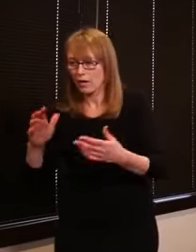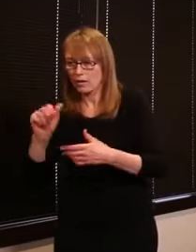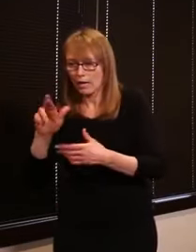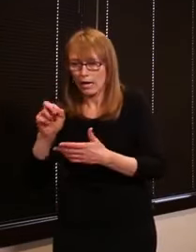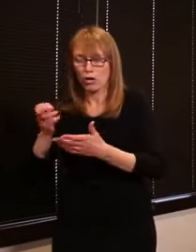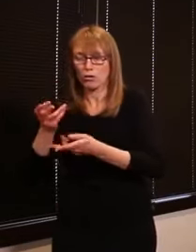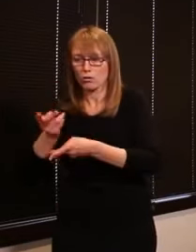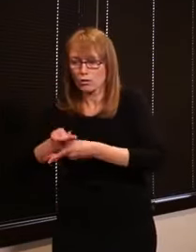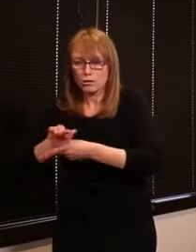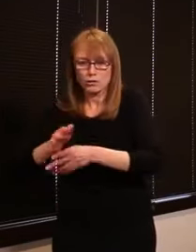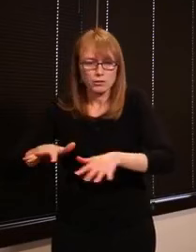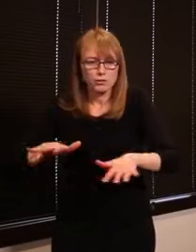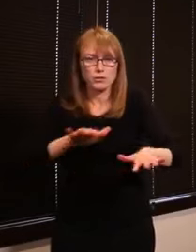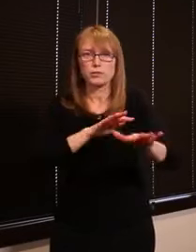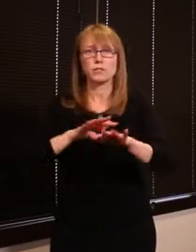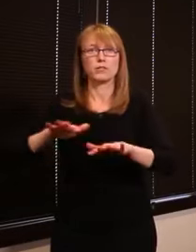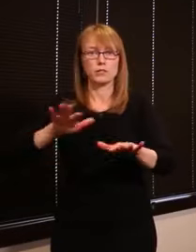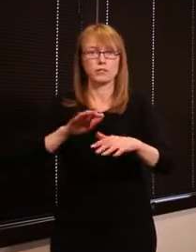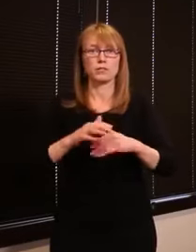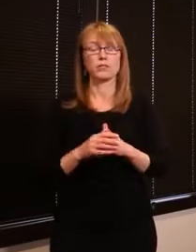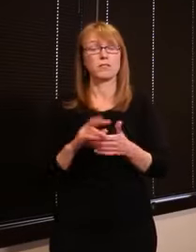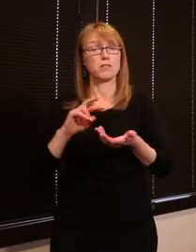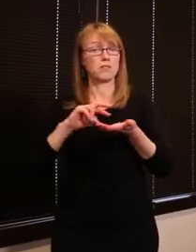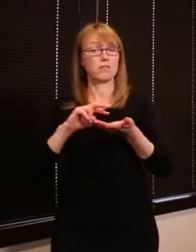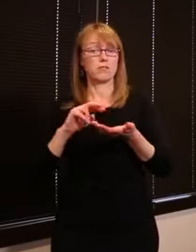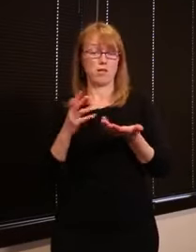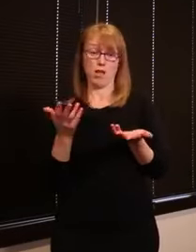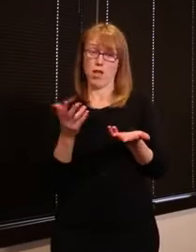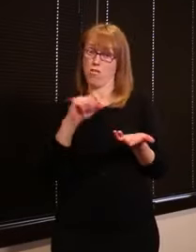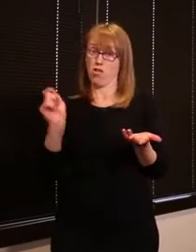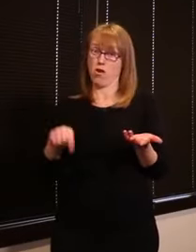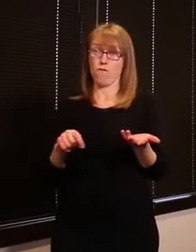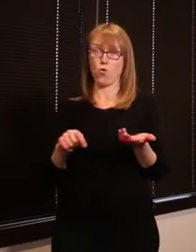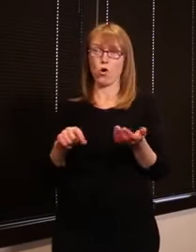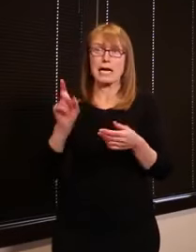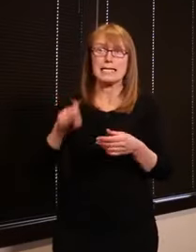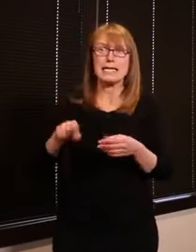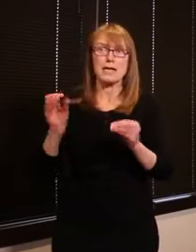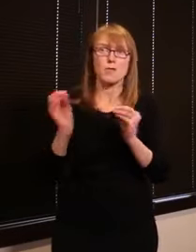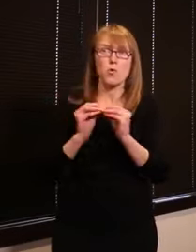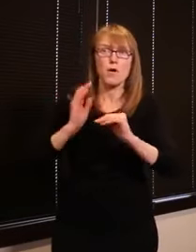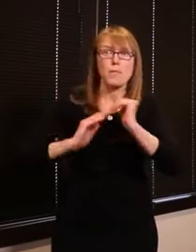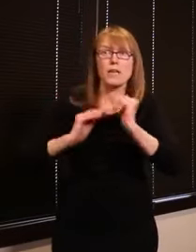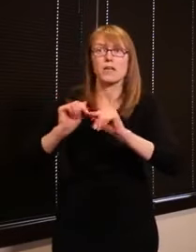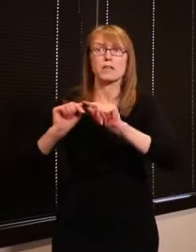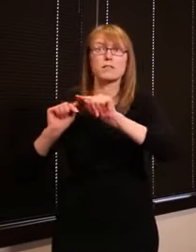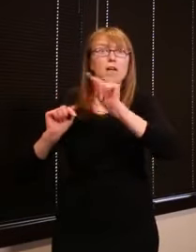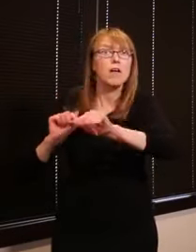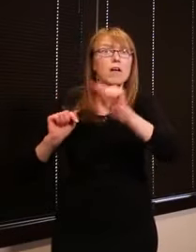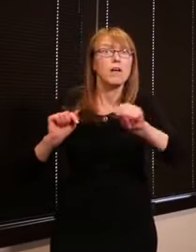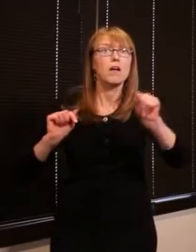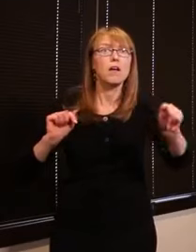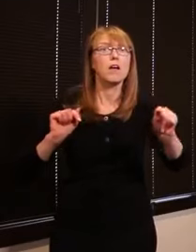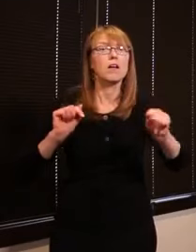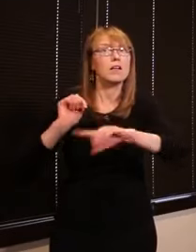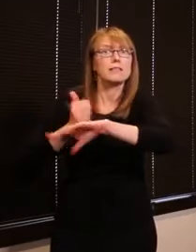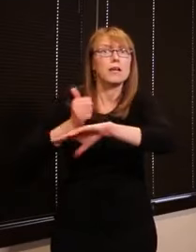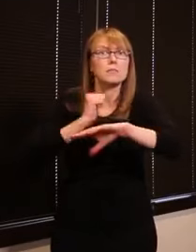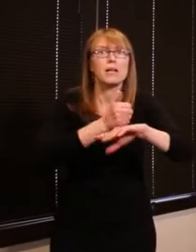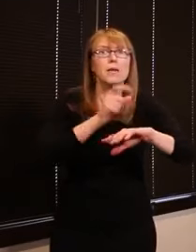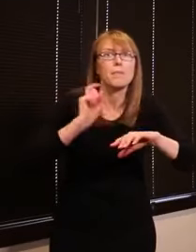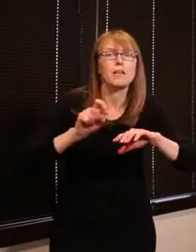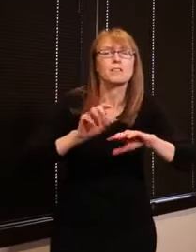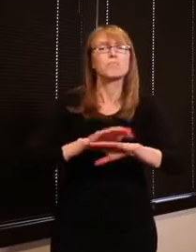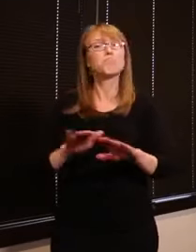sites. So as of this point, we don't see the need for additional alternative care